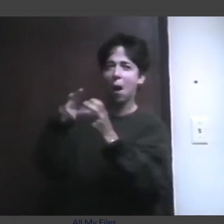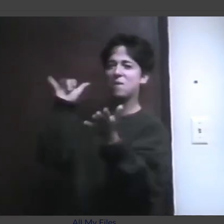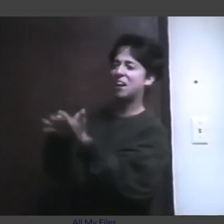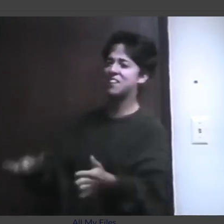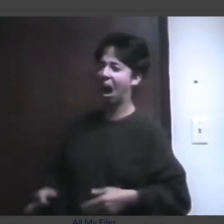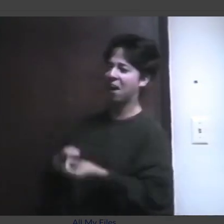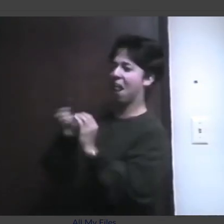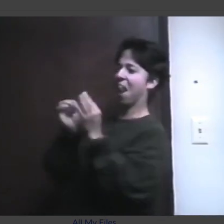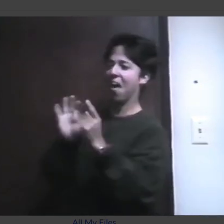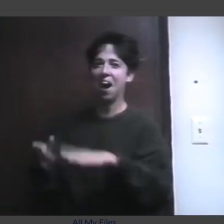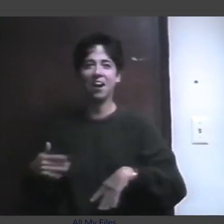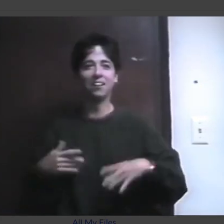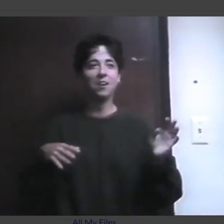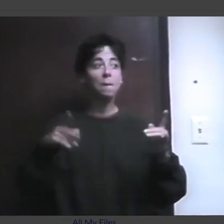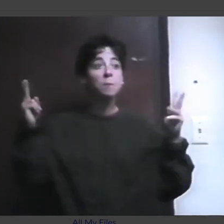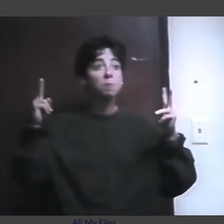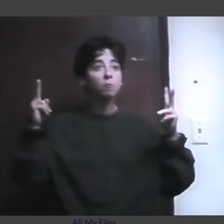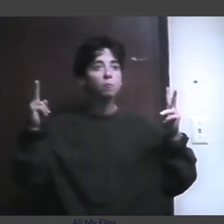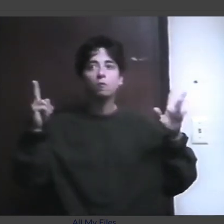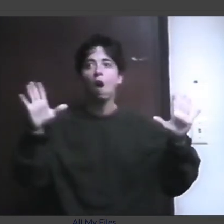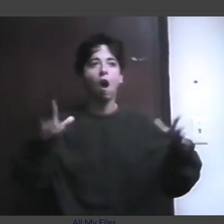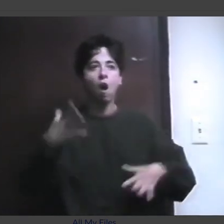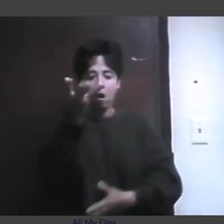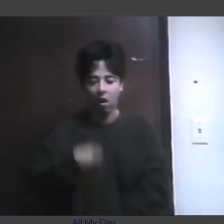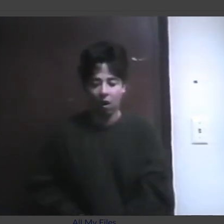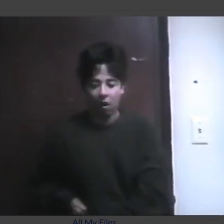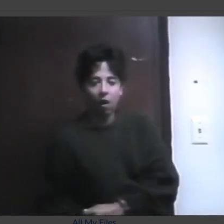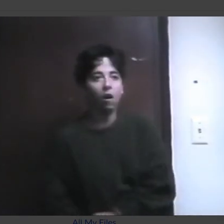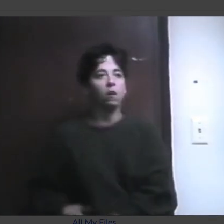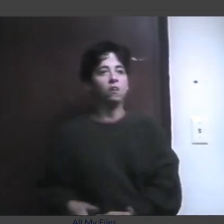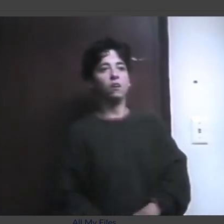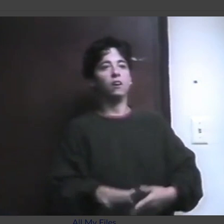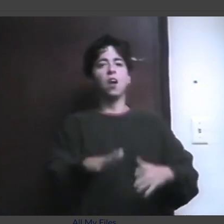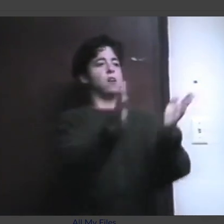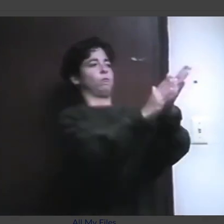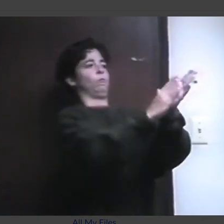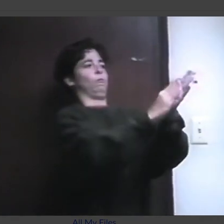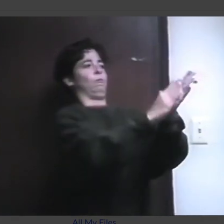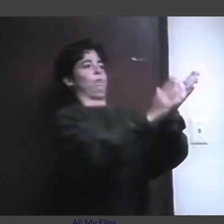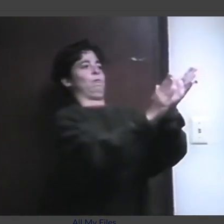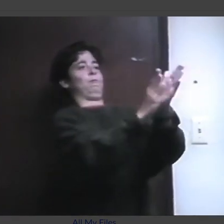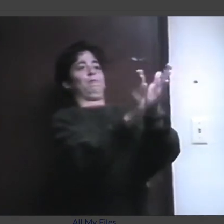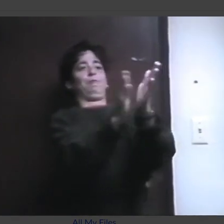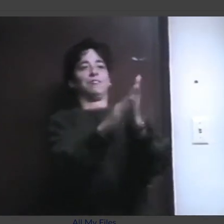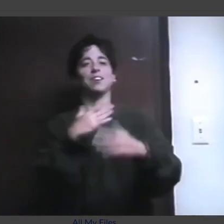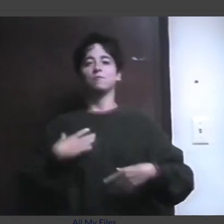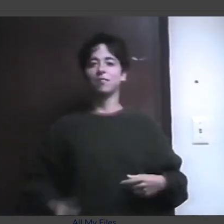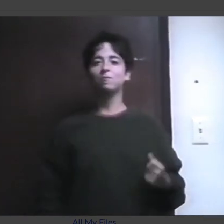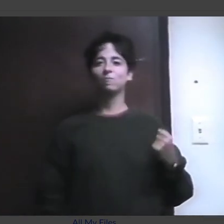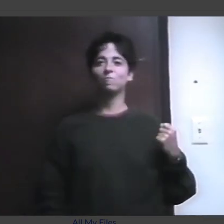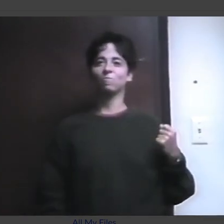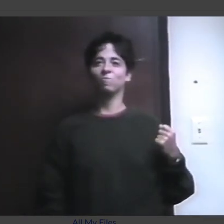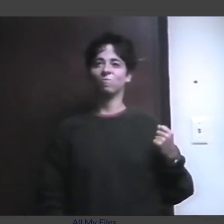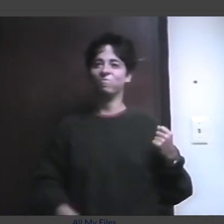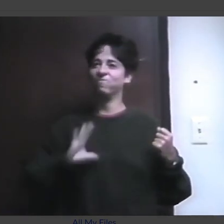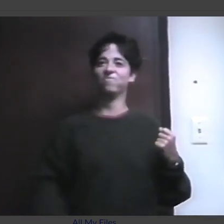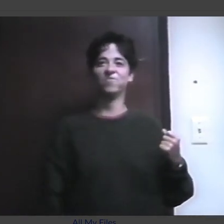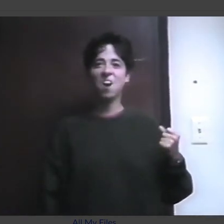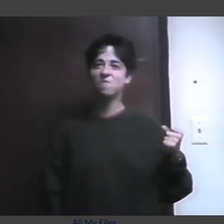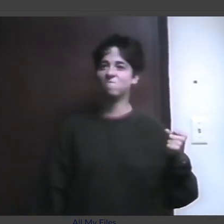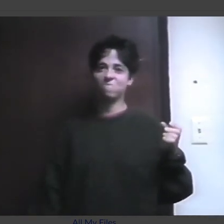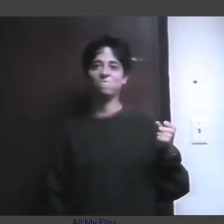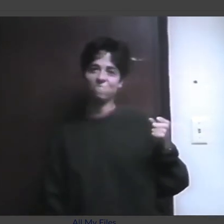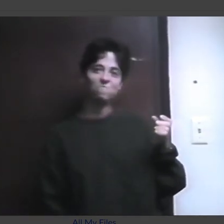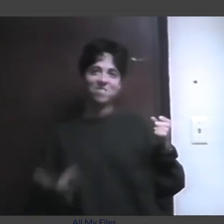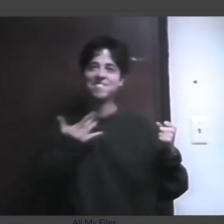money. I can do things on my own." He seemed to be embarrassed. He started fiddling with the money and left on the next